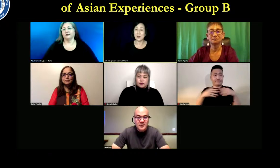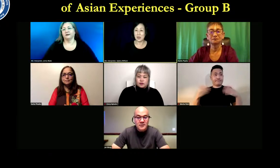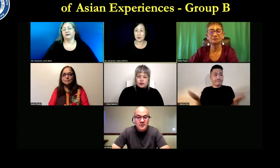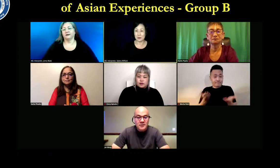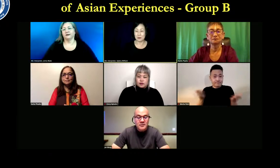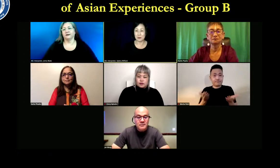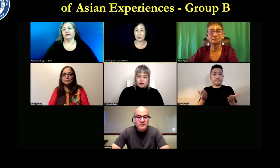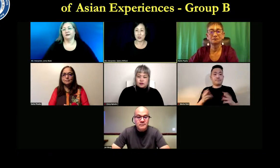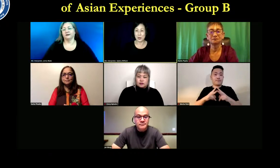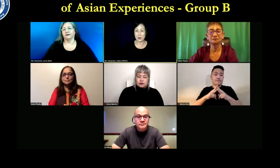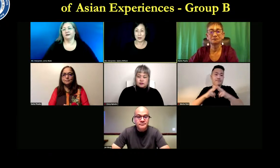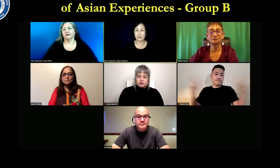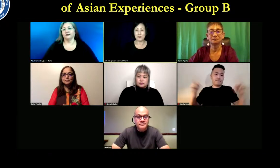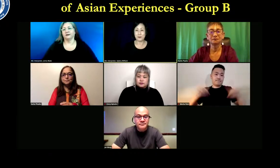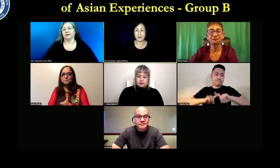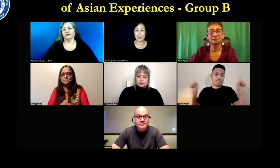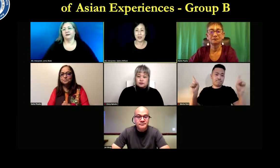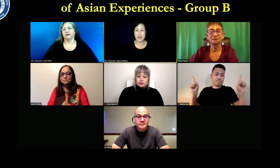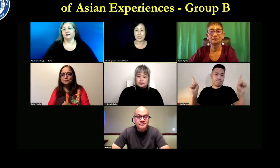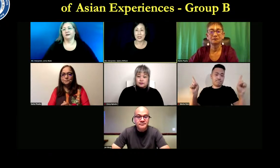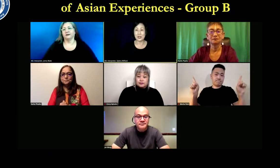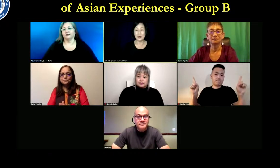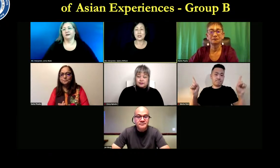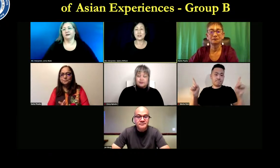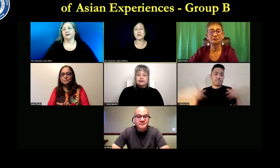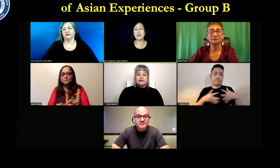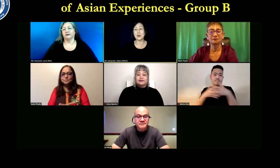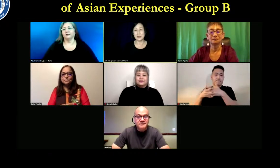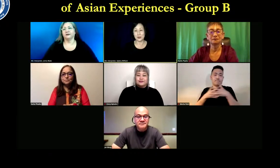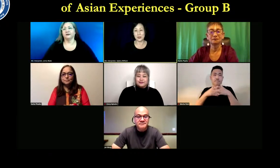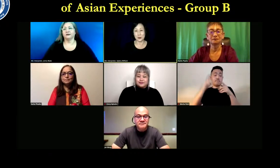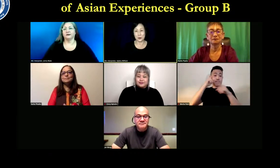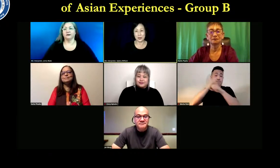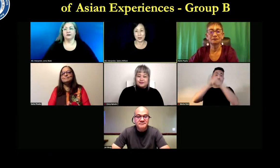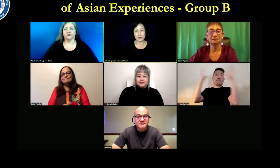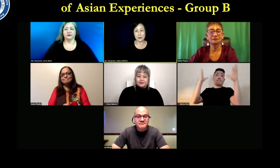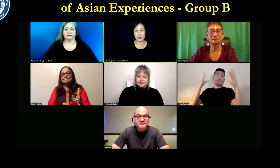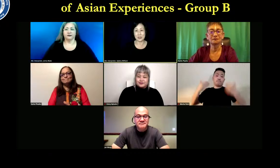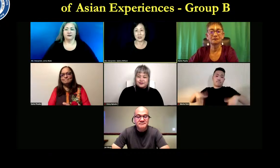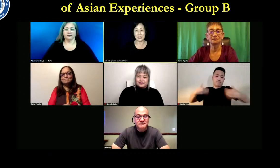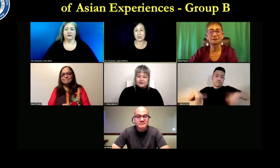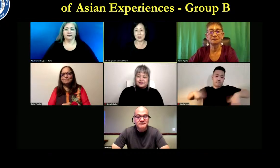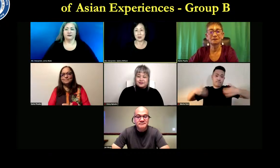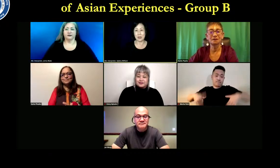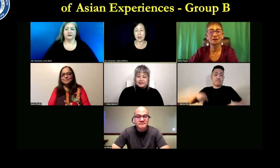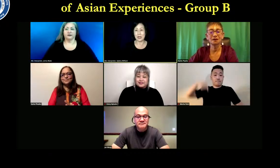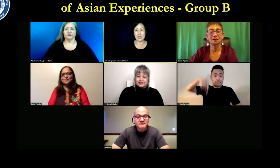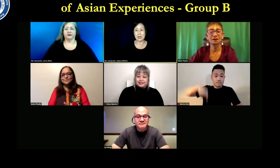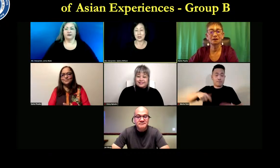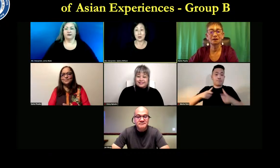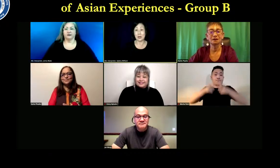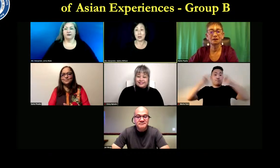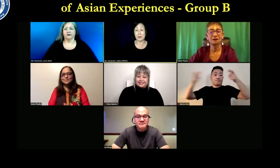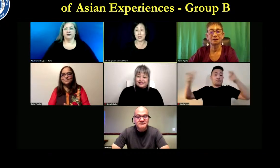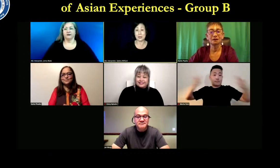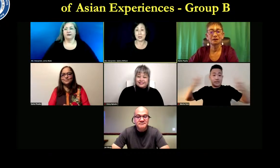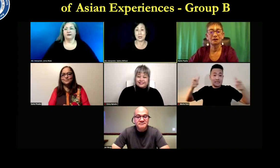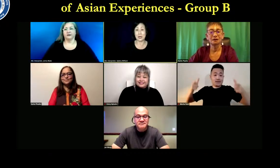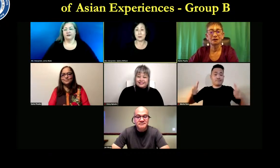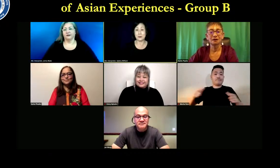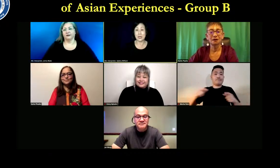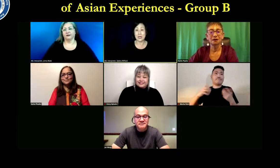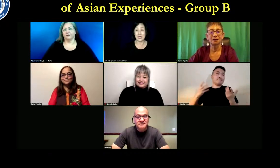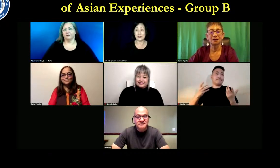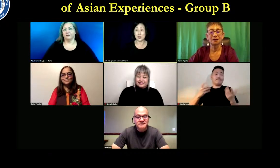And then I moved to America. Here, it is very different than in Korea. United States, it's